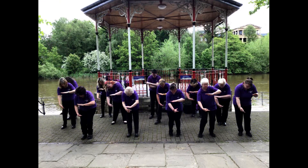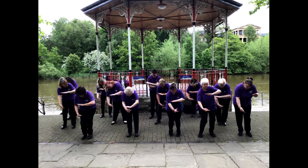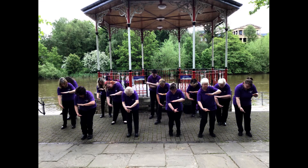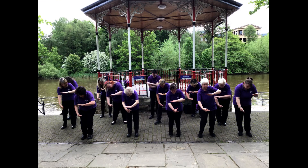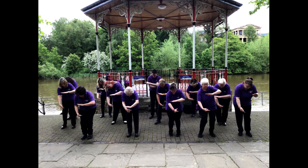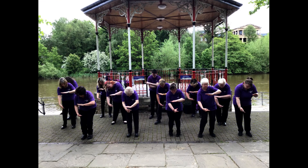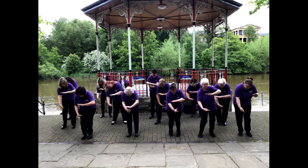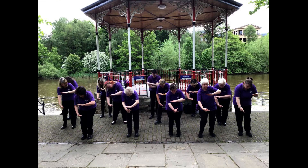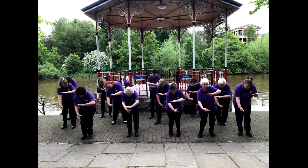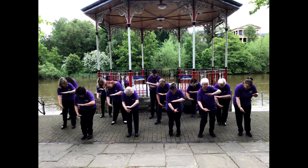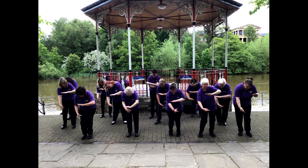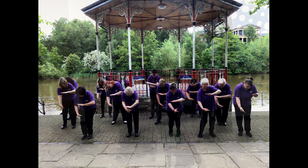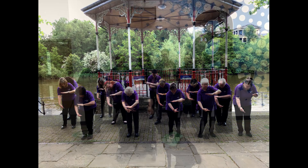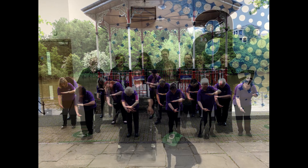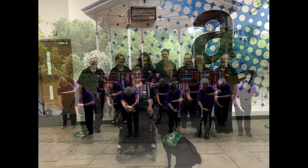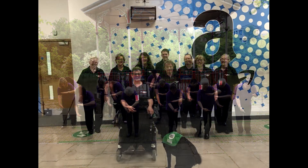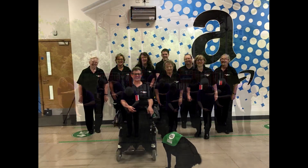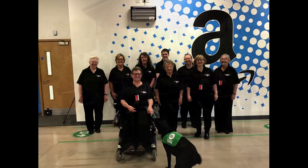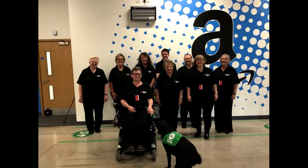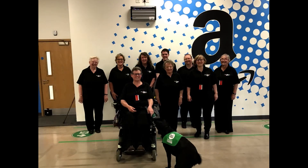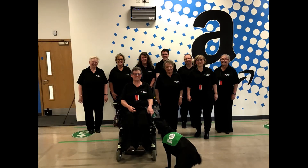it 1,000 times again.